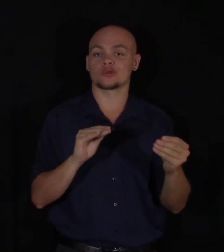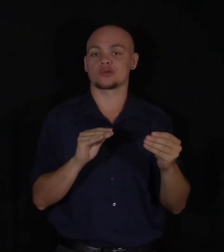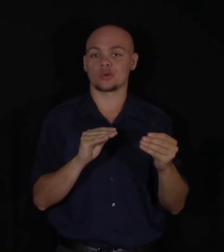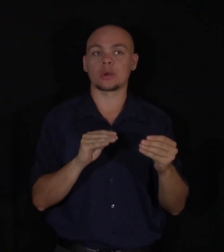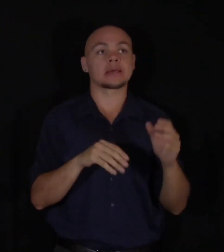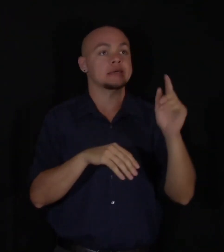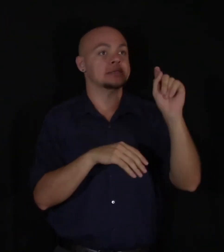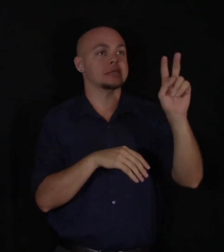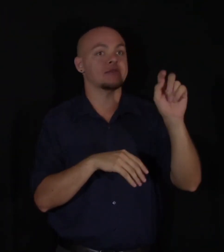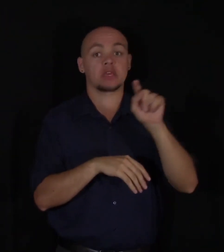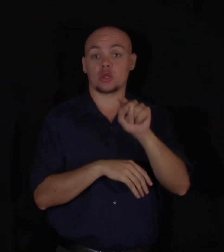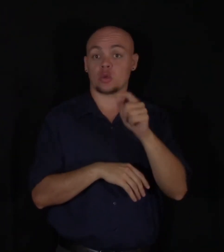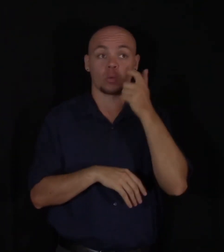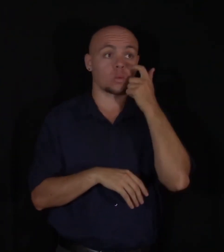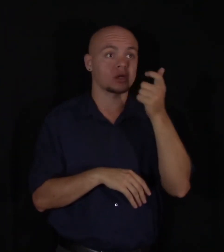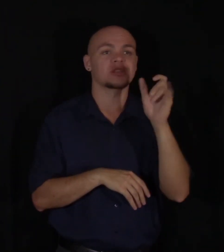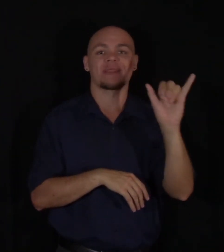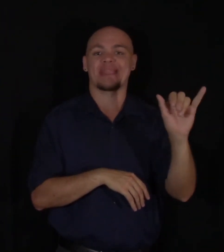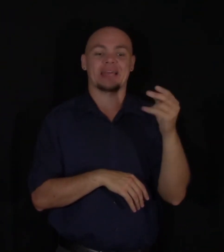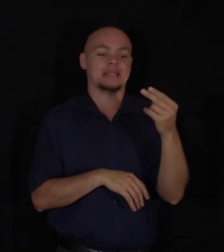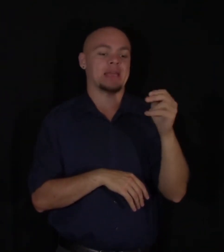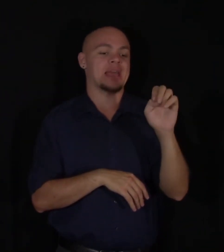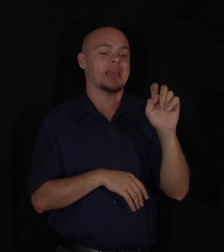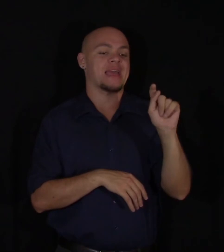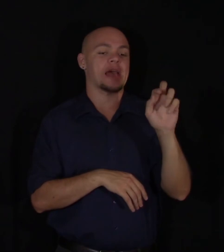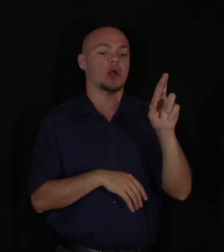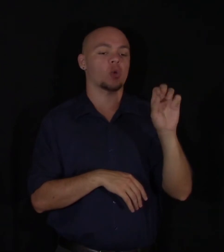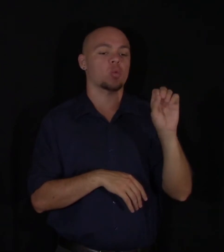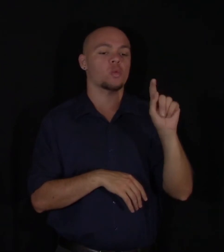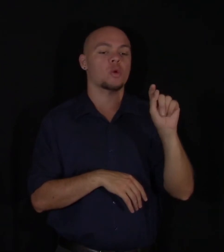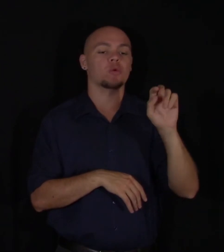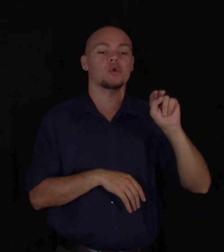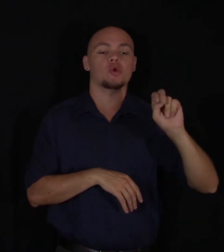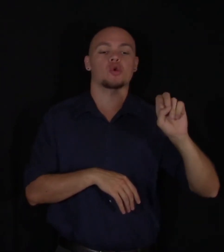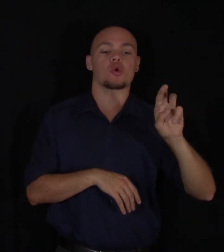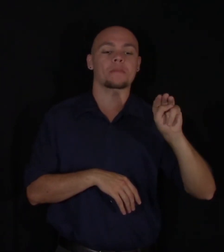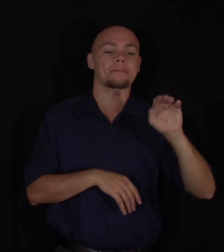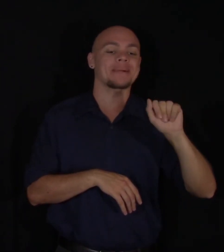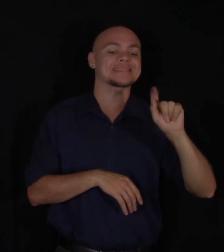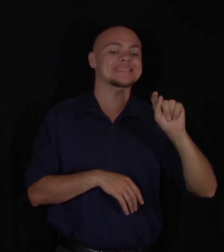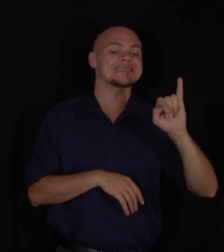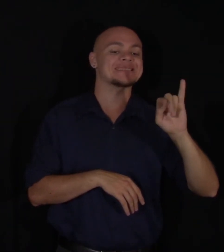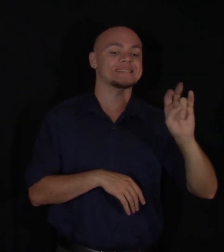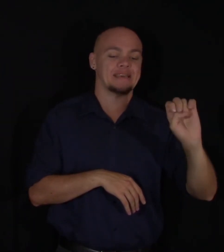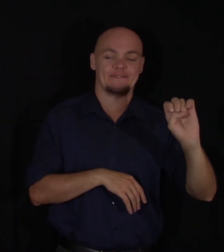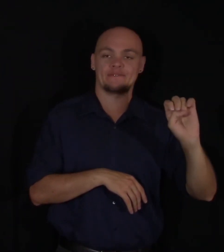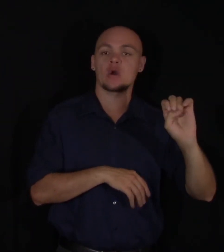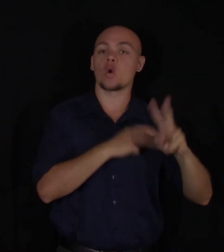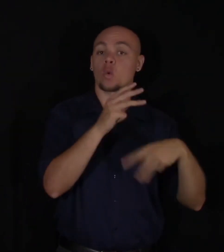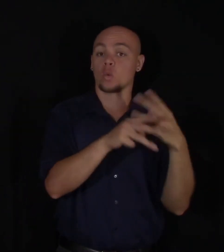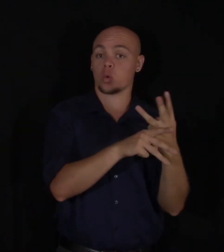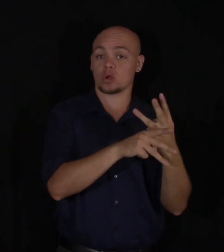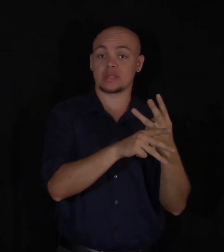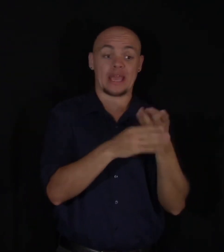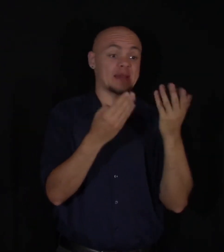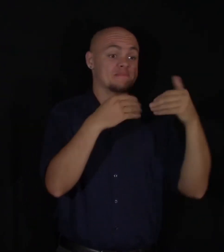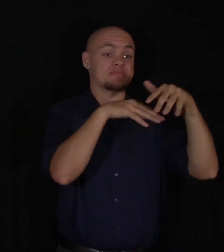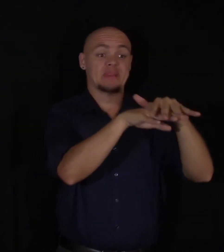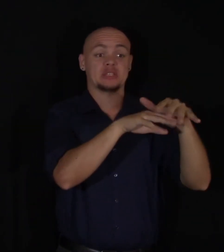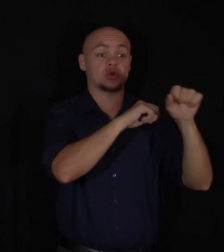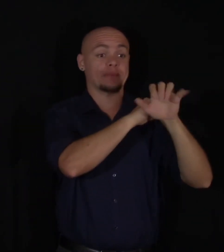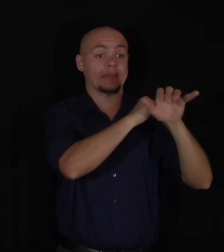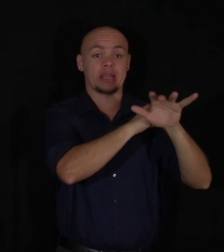shows. This is a heteronormative world, and mainstream media doesn't let you forget it. Social media and who and what you